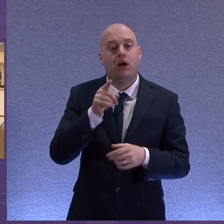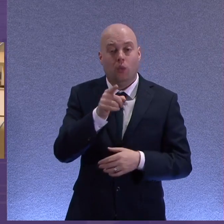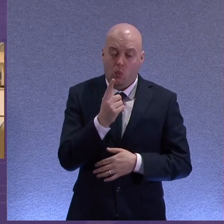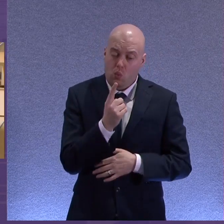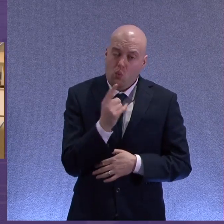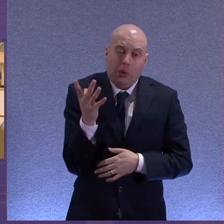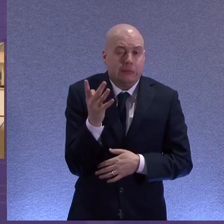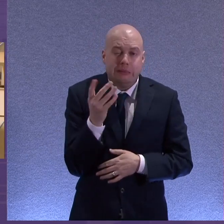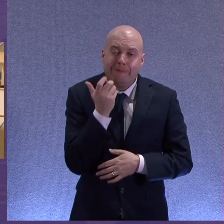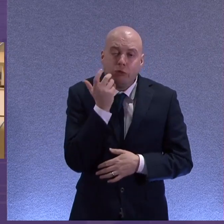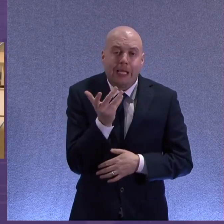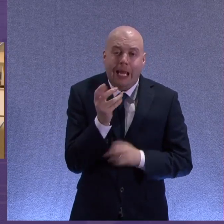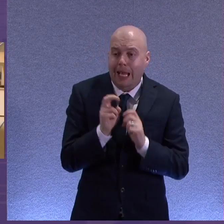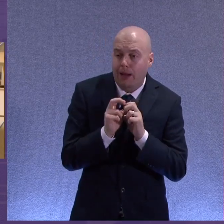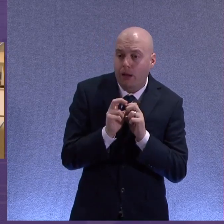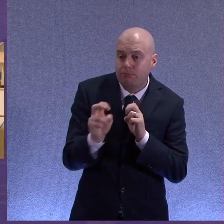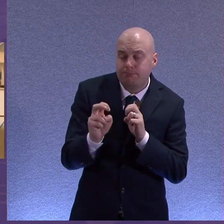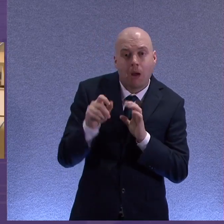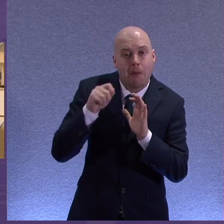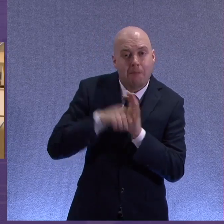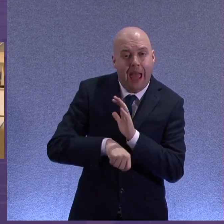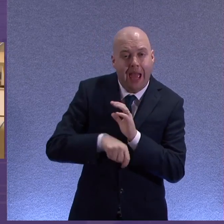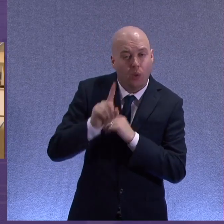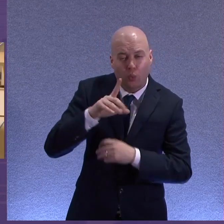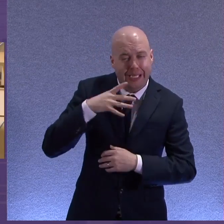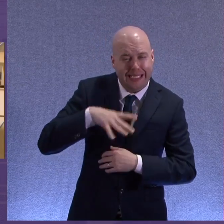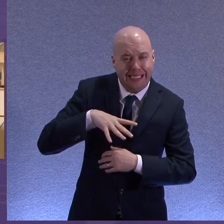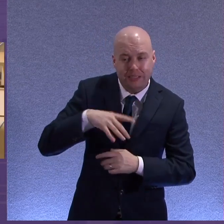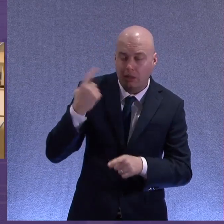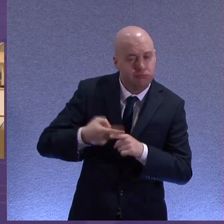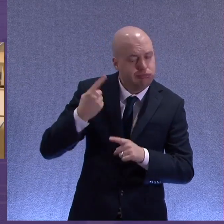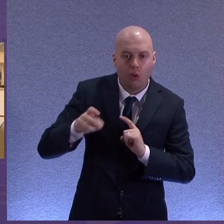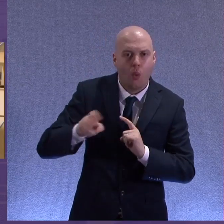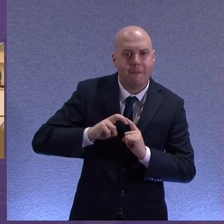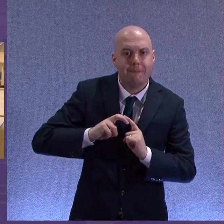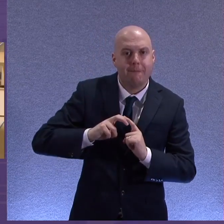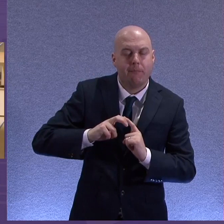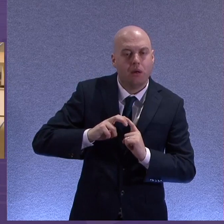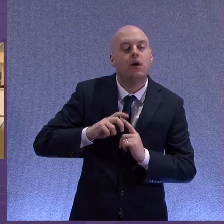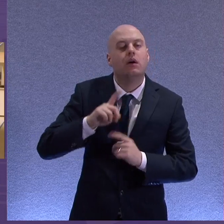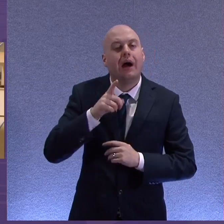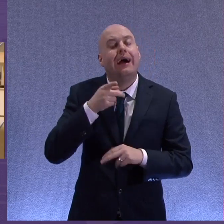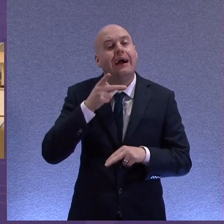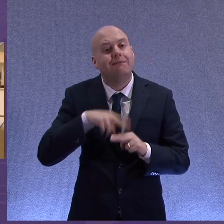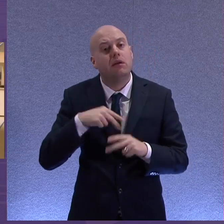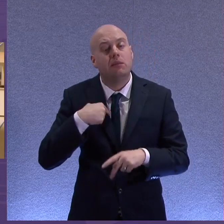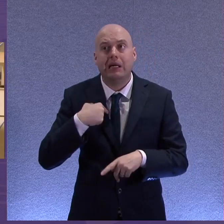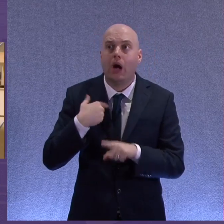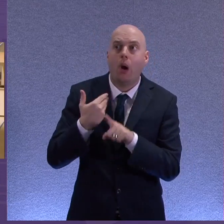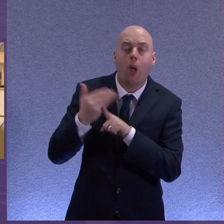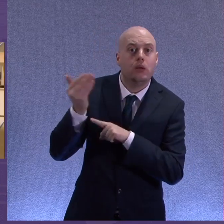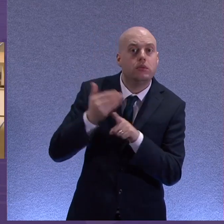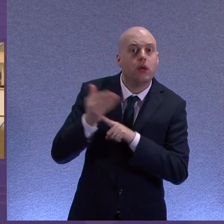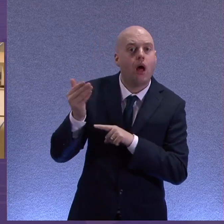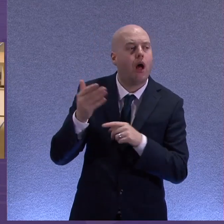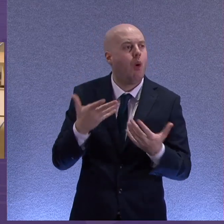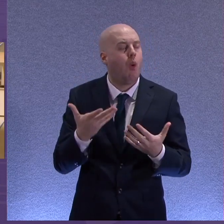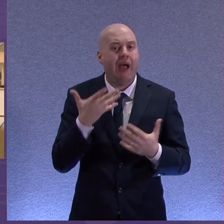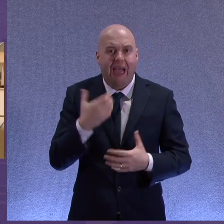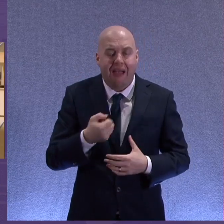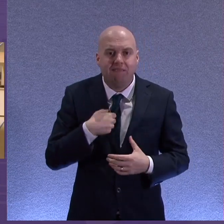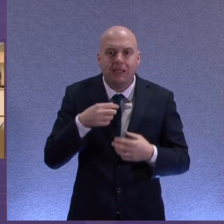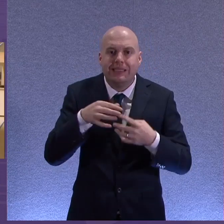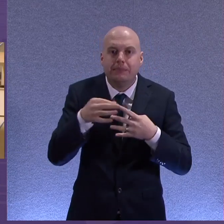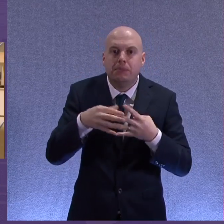for an elderly person if they're able, unless of course they have symptoms or they're in one of the other groups that require more of